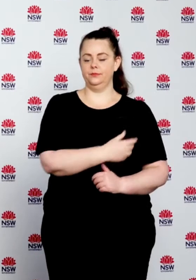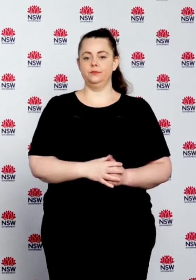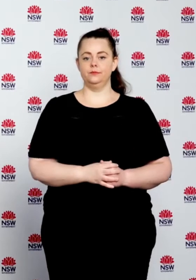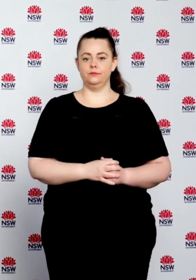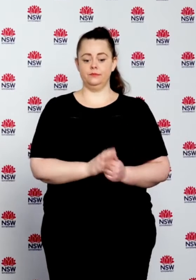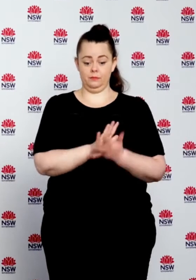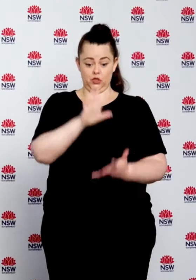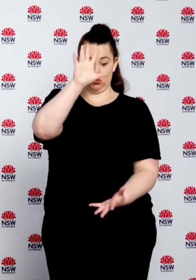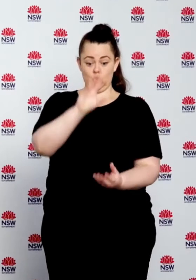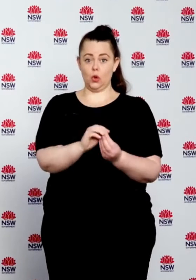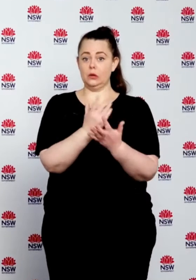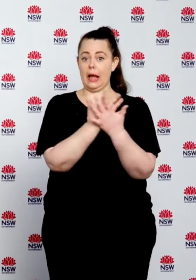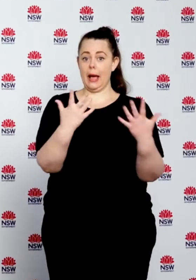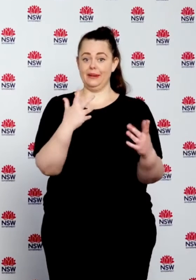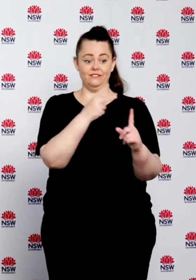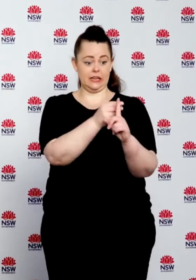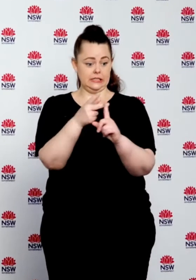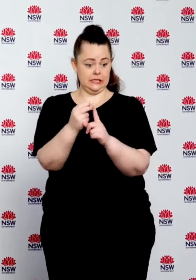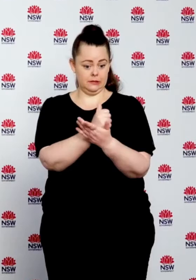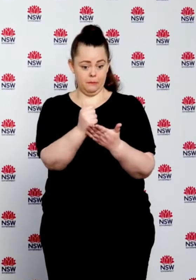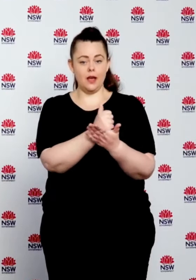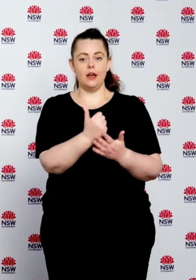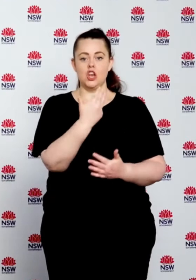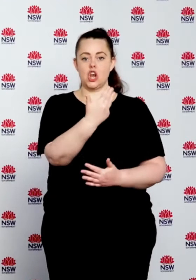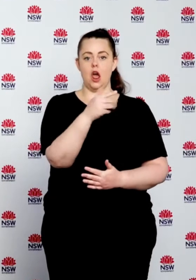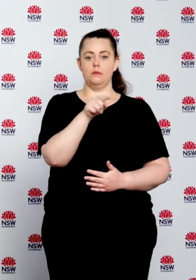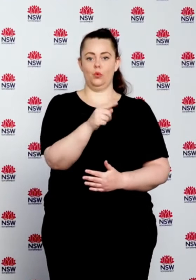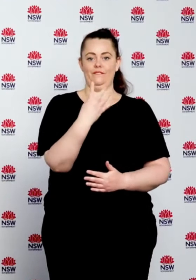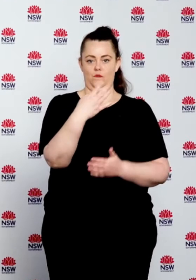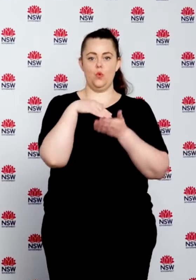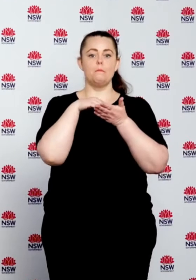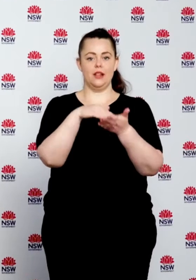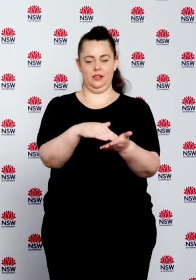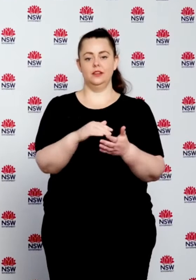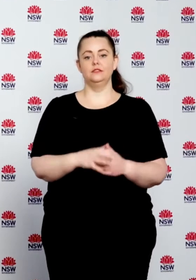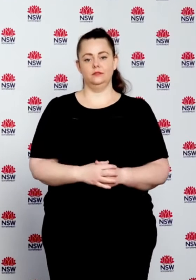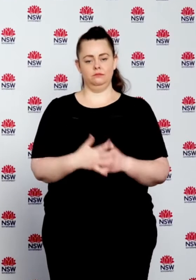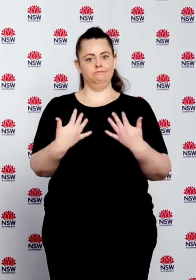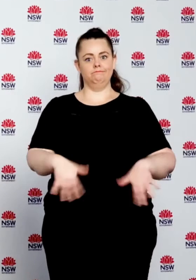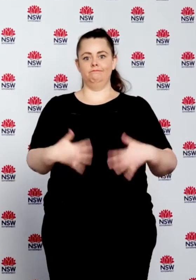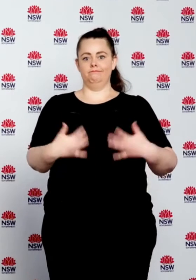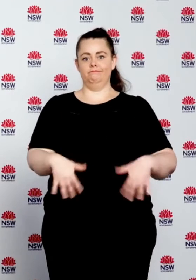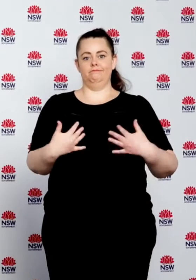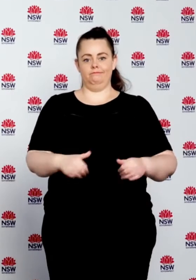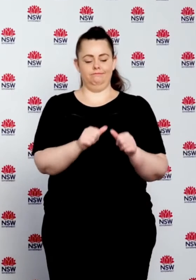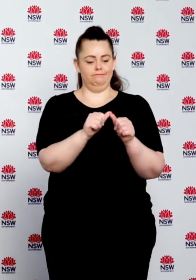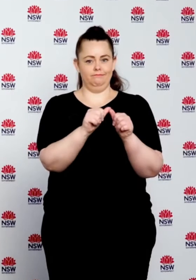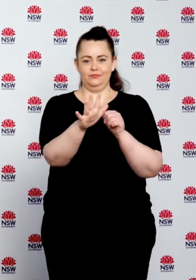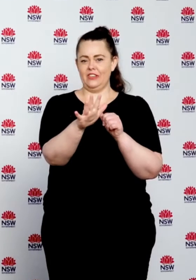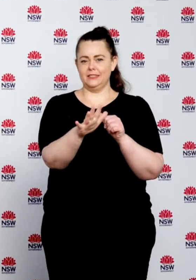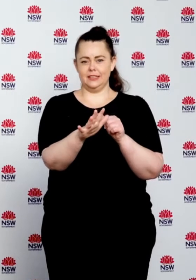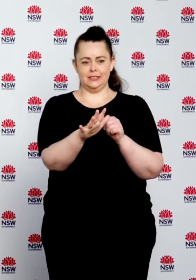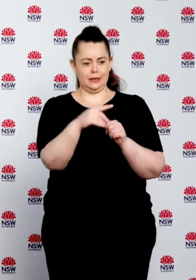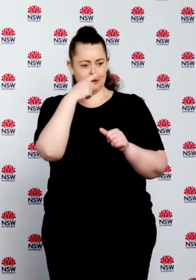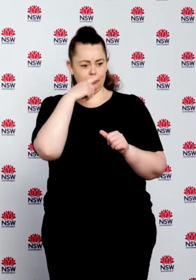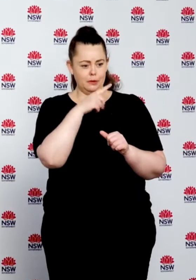of vaccines administered in New South Wales is now 9.4 million doses. So this is fantastic. The number of people who've come forward for